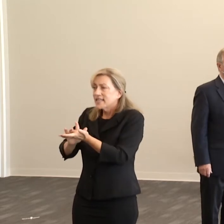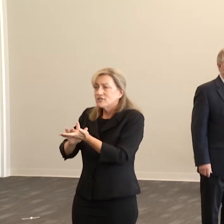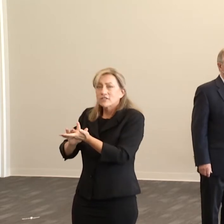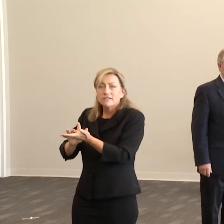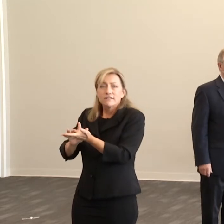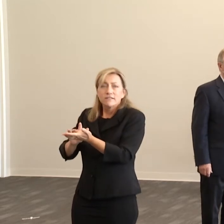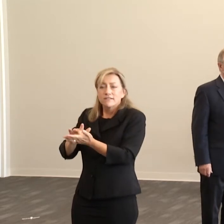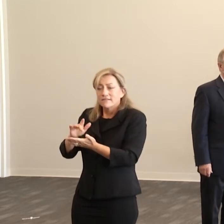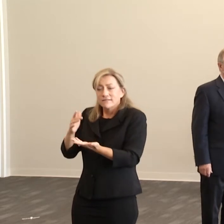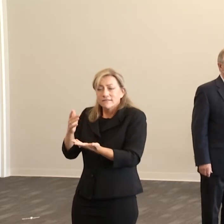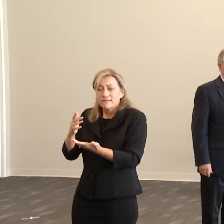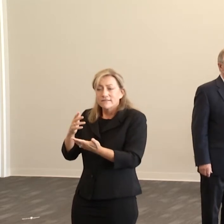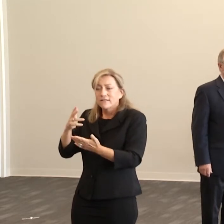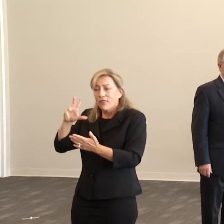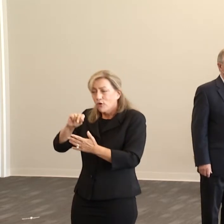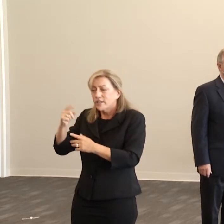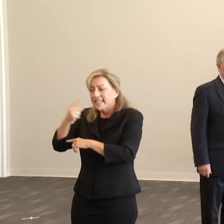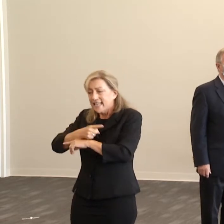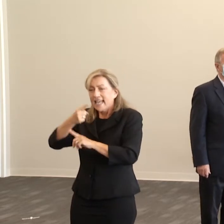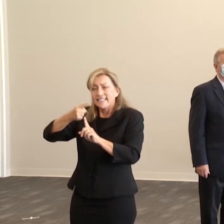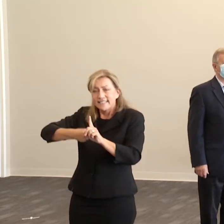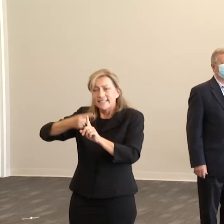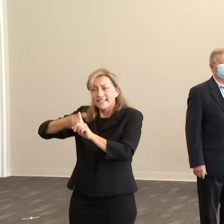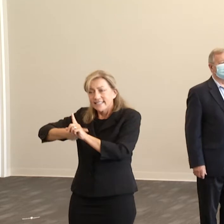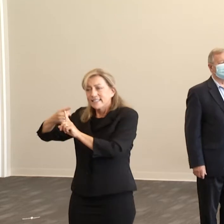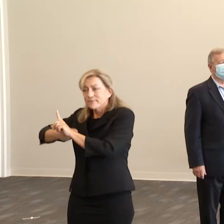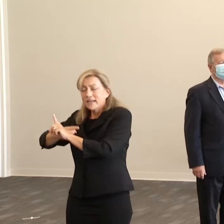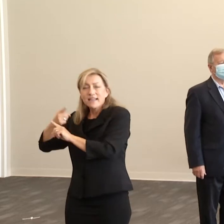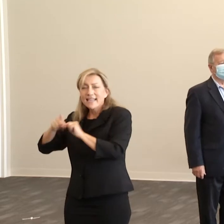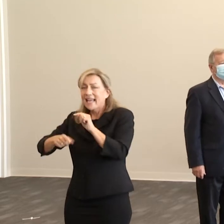days. We are literally going to kill people